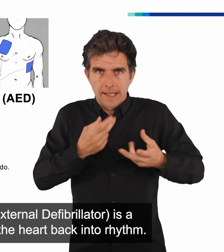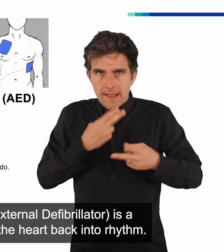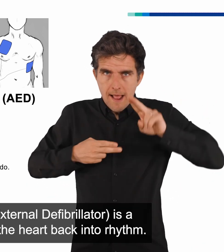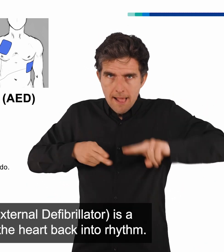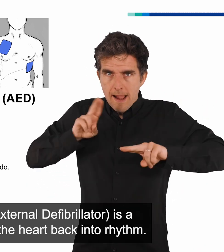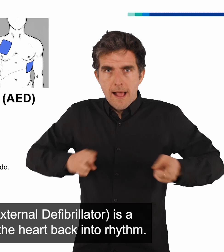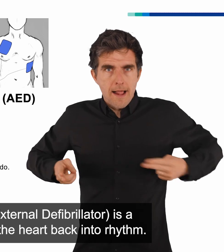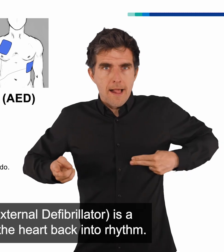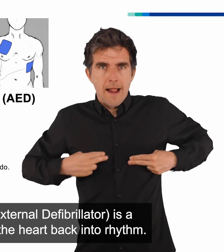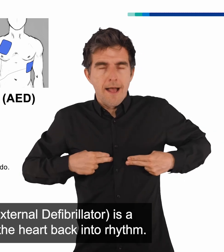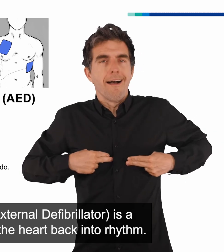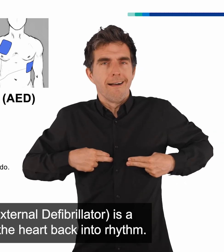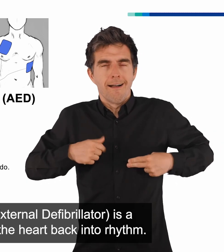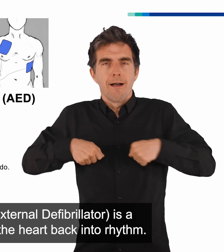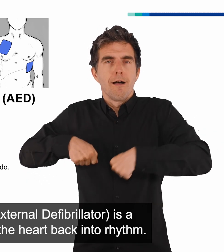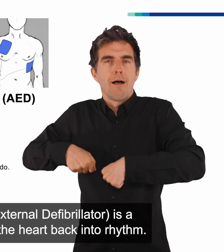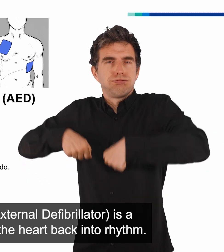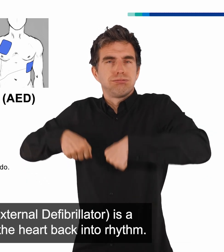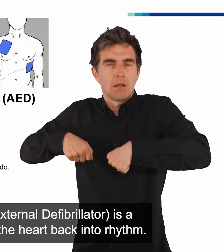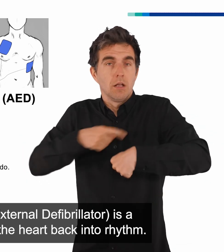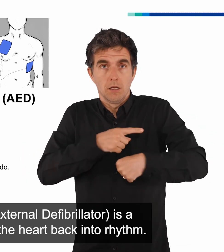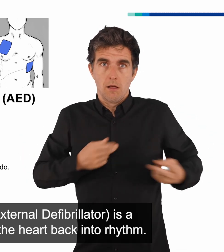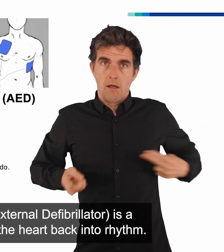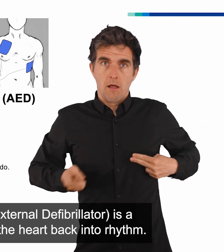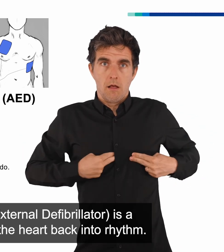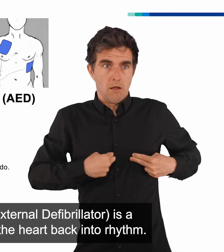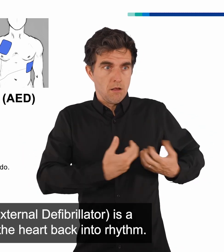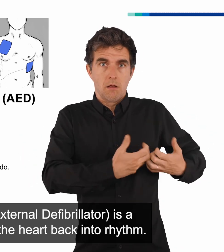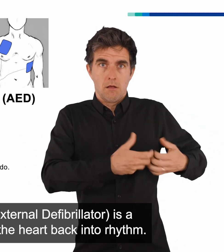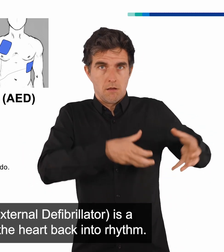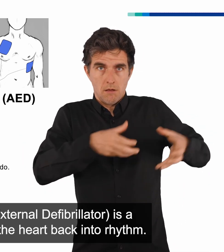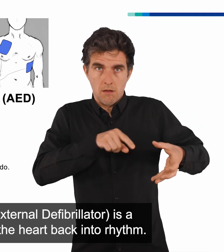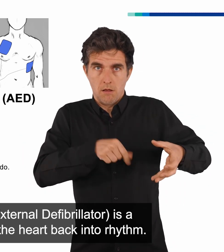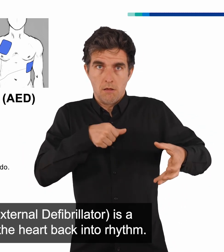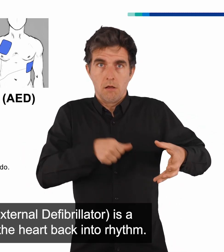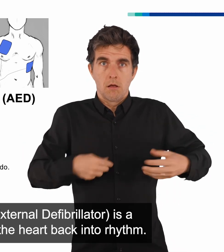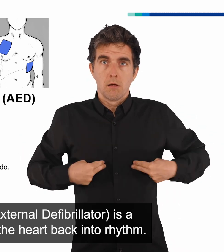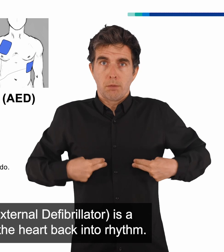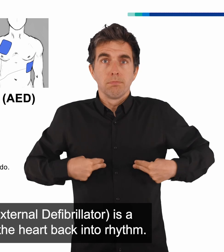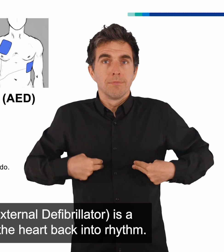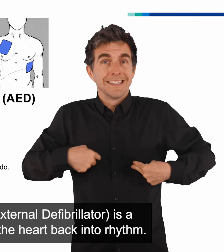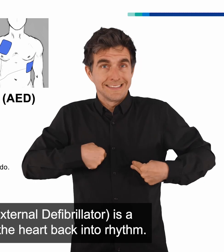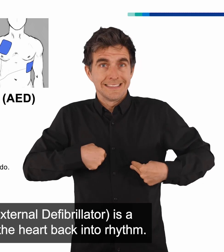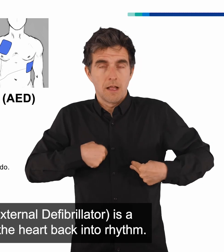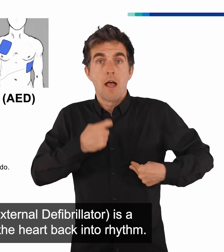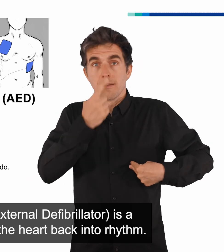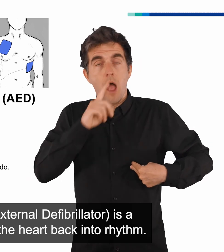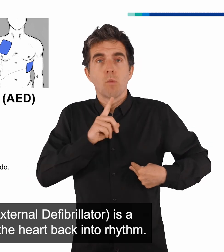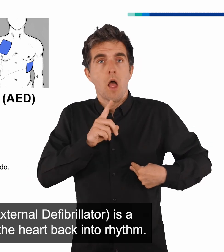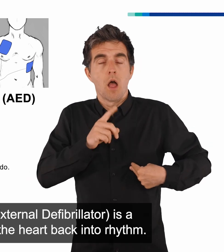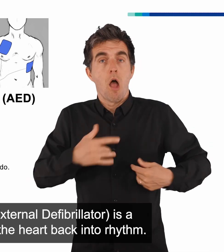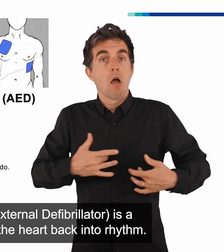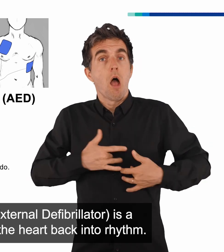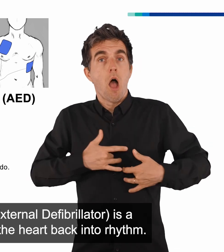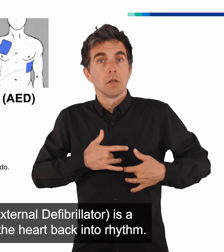defibrillator, is a machine that can shock the heart back into rhythm. Sounds complicated? Don't worry, it's actually